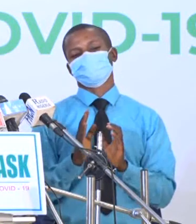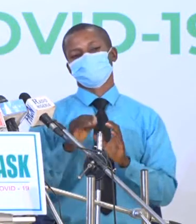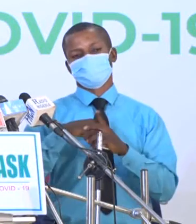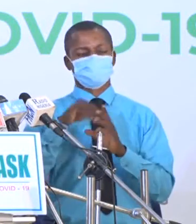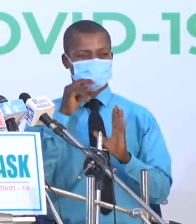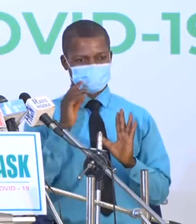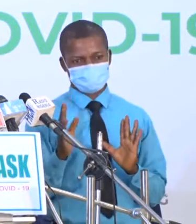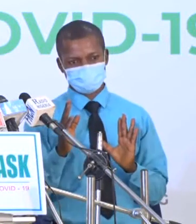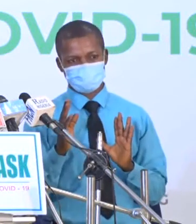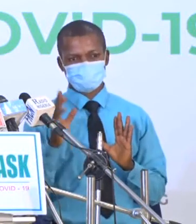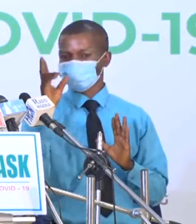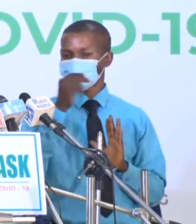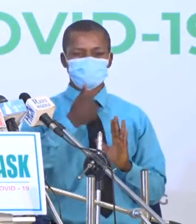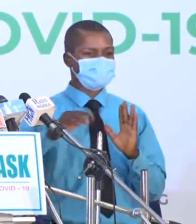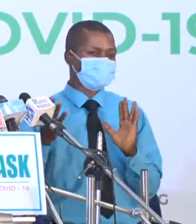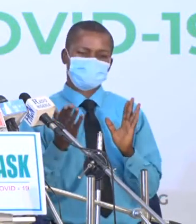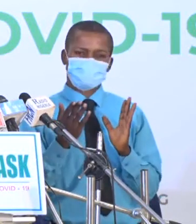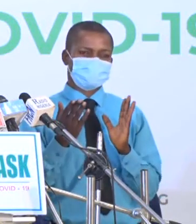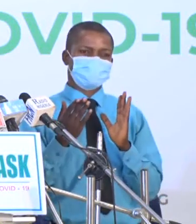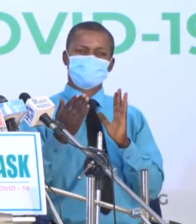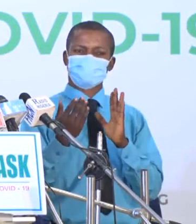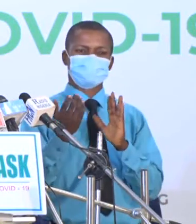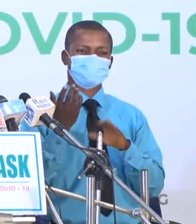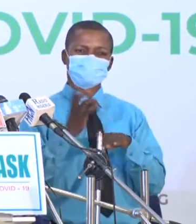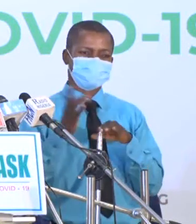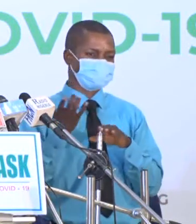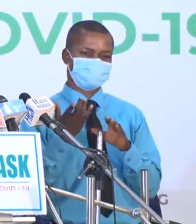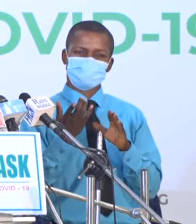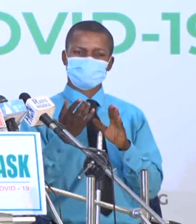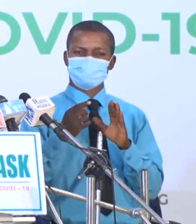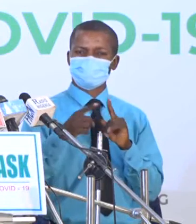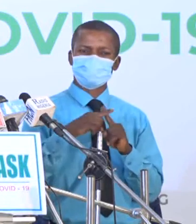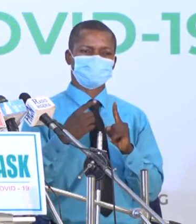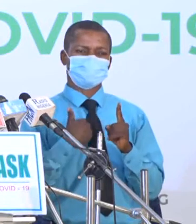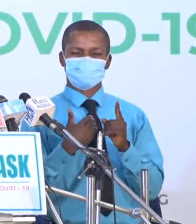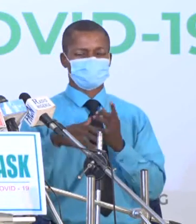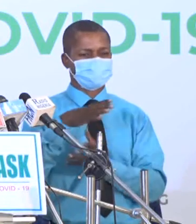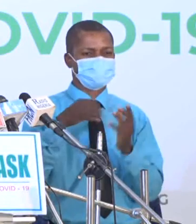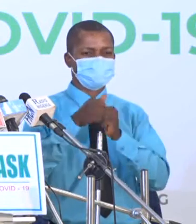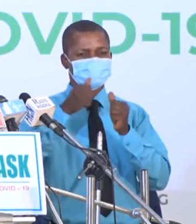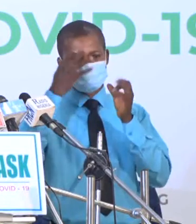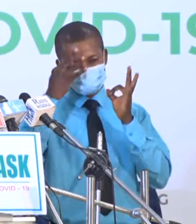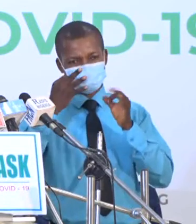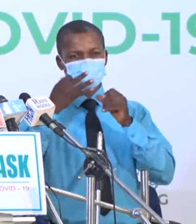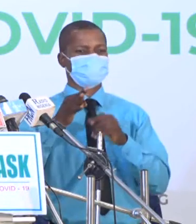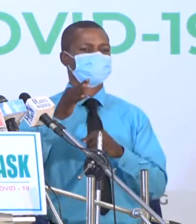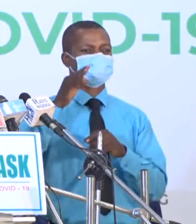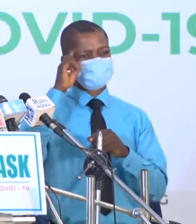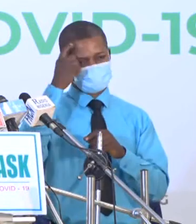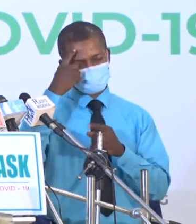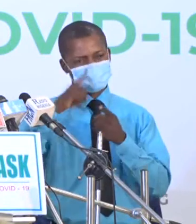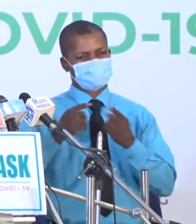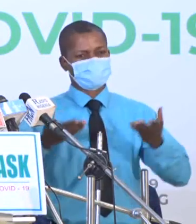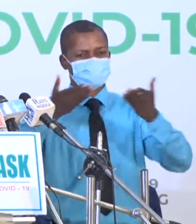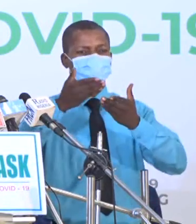PTF briefing in Abuja. He, however, disclosed that Kogi State was yet to receive vaccines because its